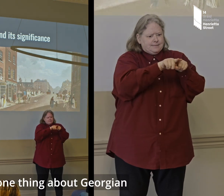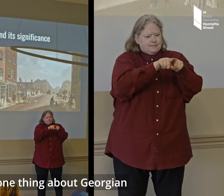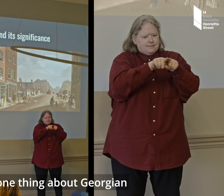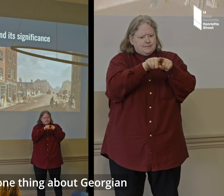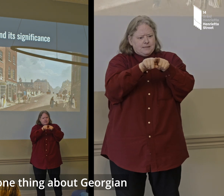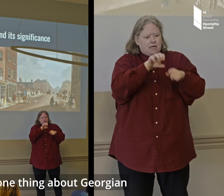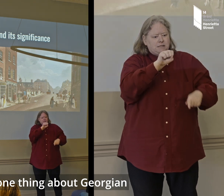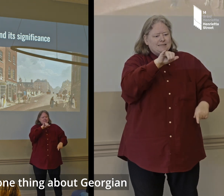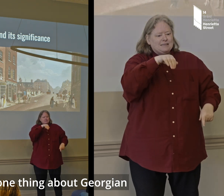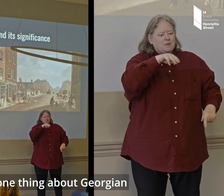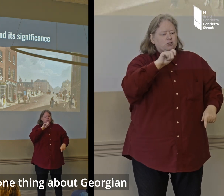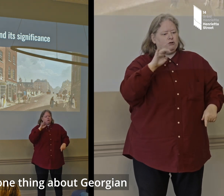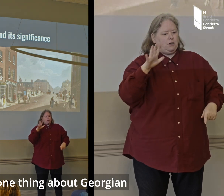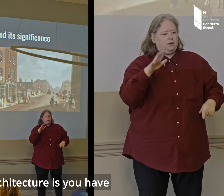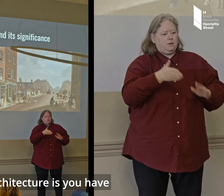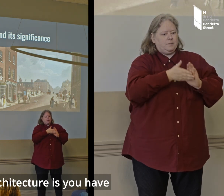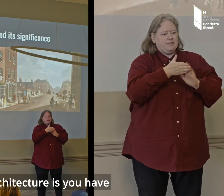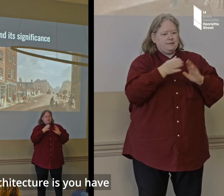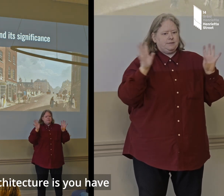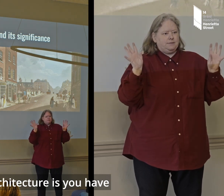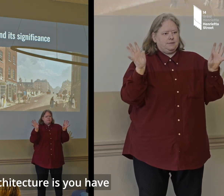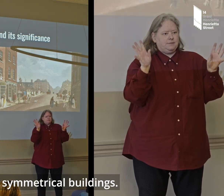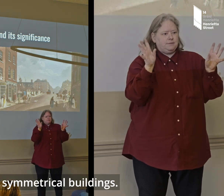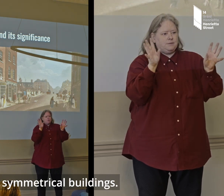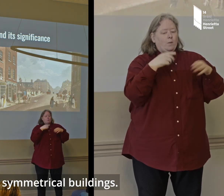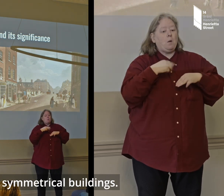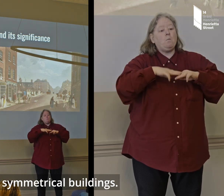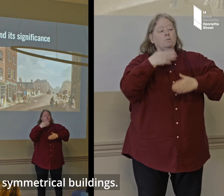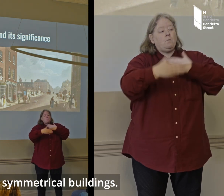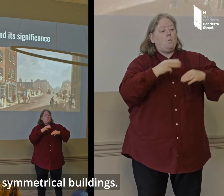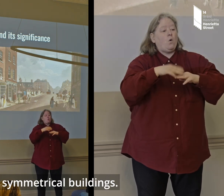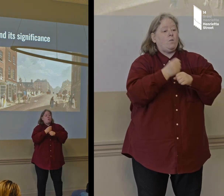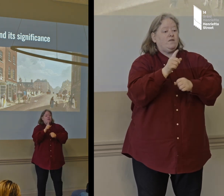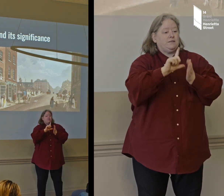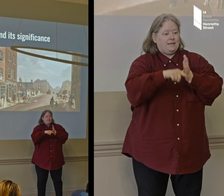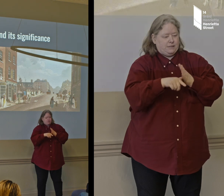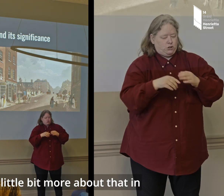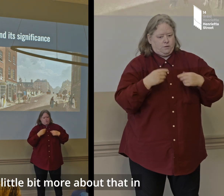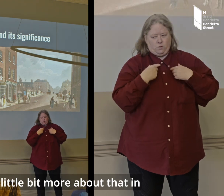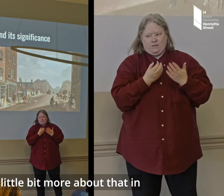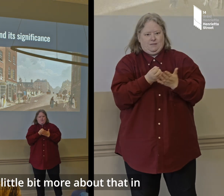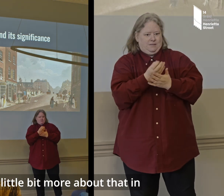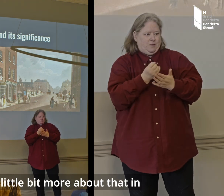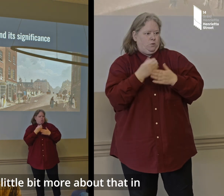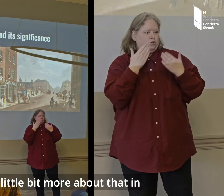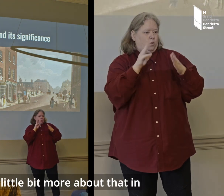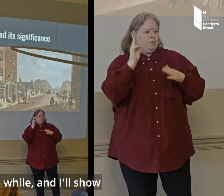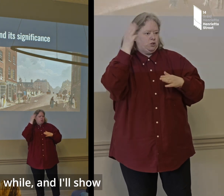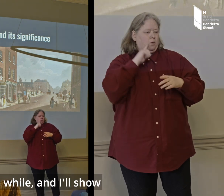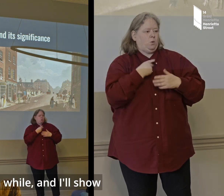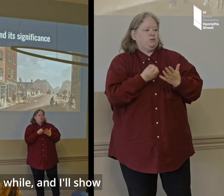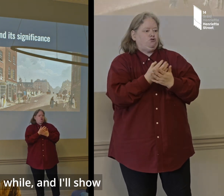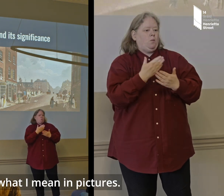Well, one thing about Georgian architecture is you have very symmetrical buildings. I'll talk a little bit more about that